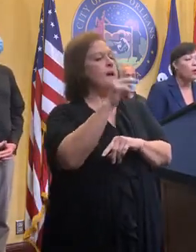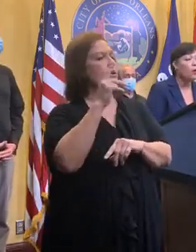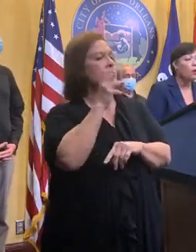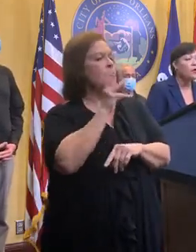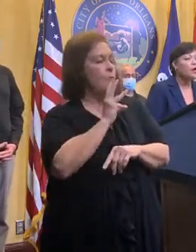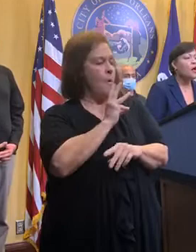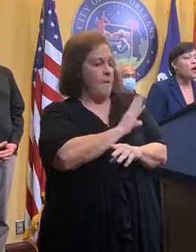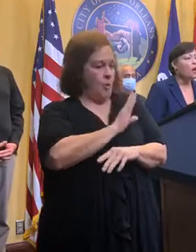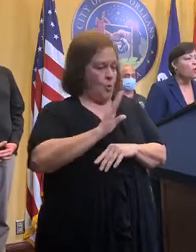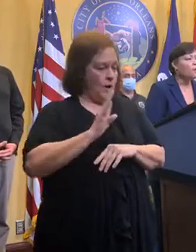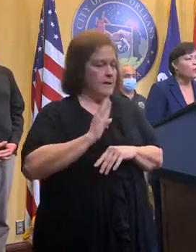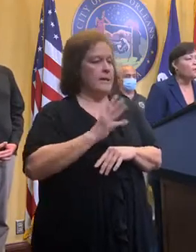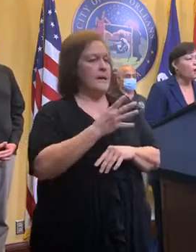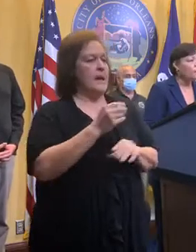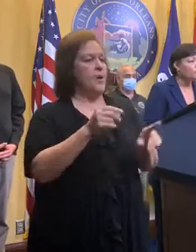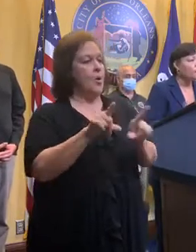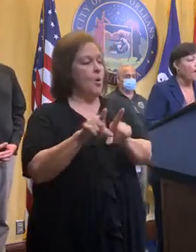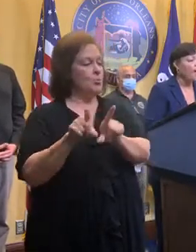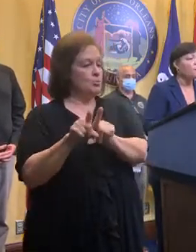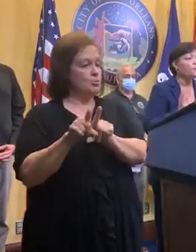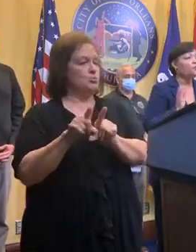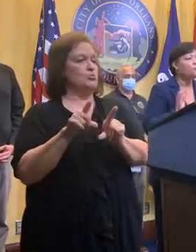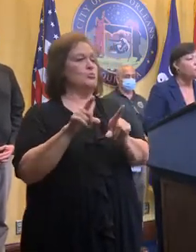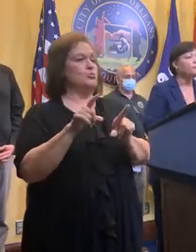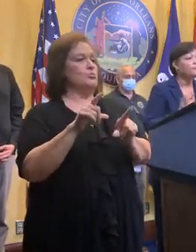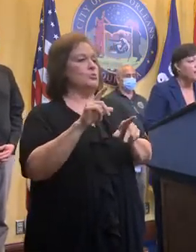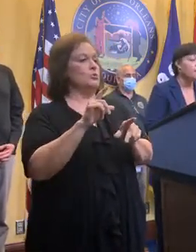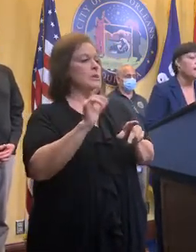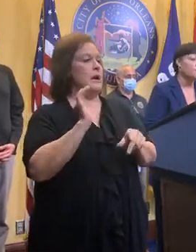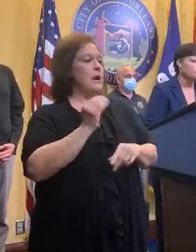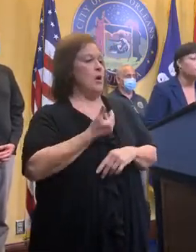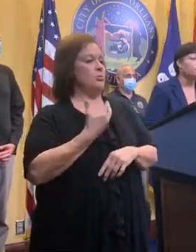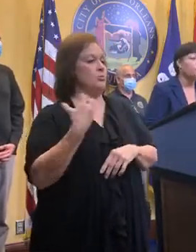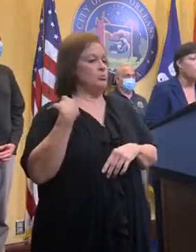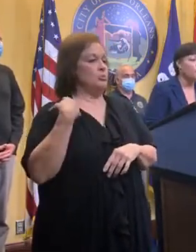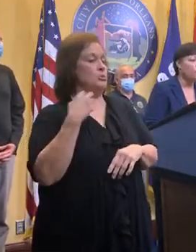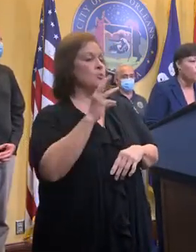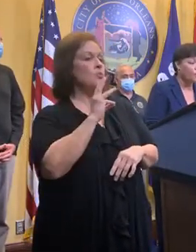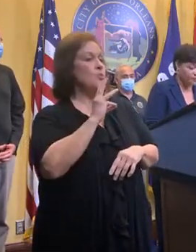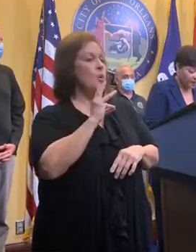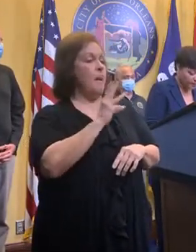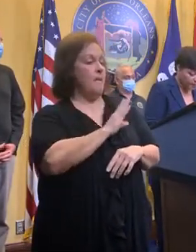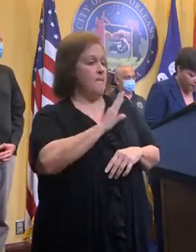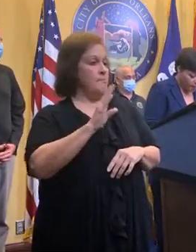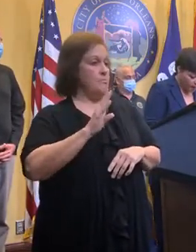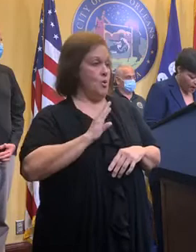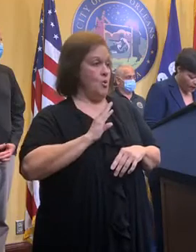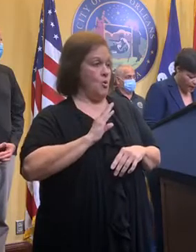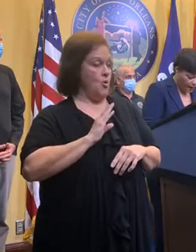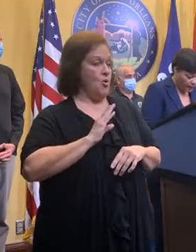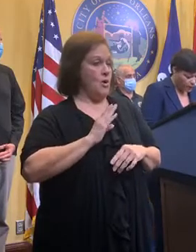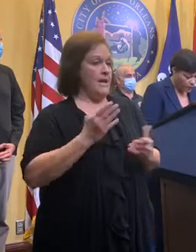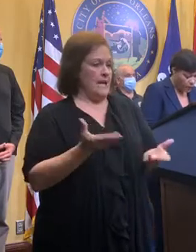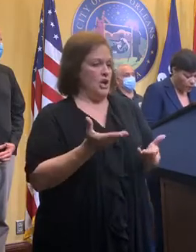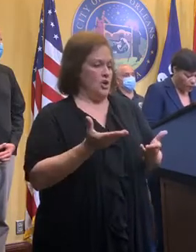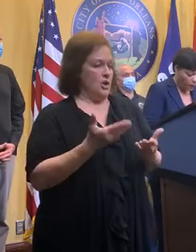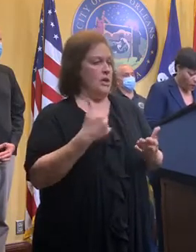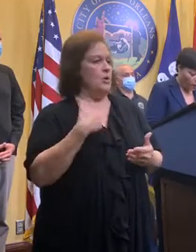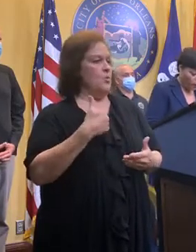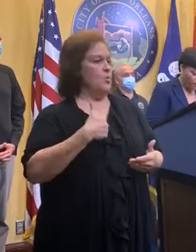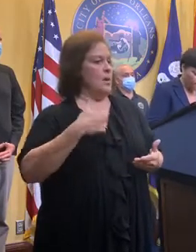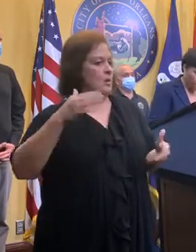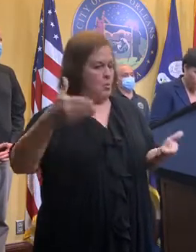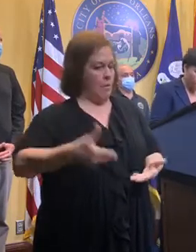and Water Board, and also have our Superintendent of the Sewage and Water Board with us again. And we